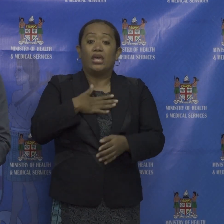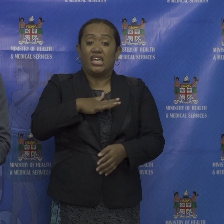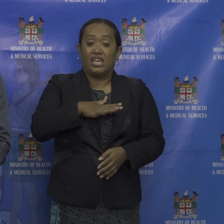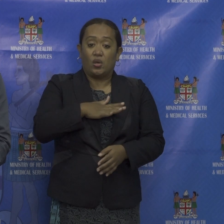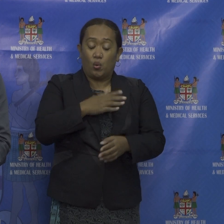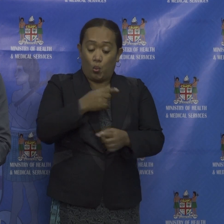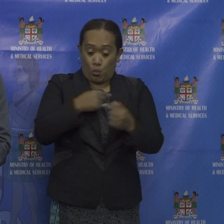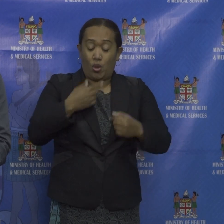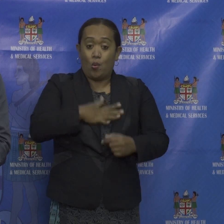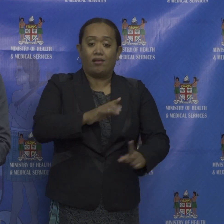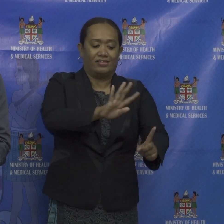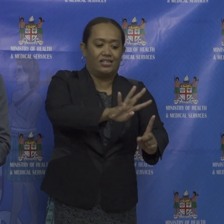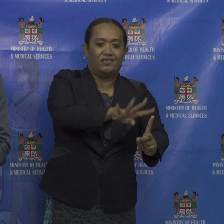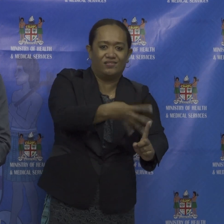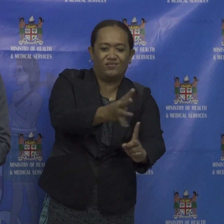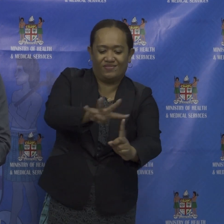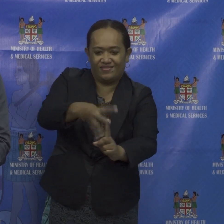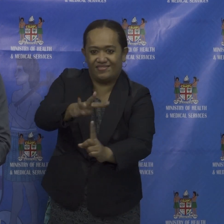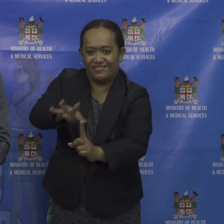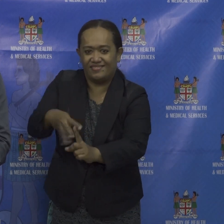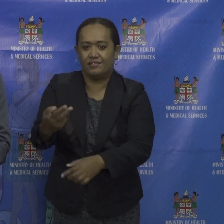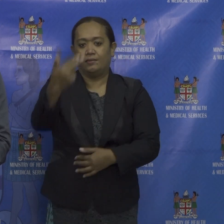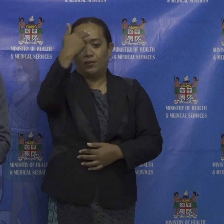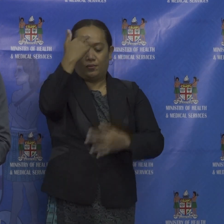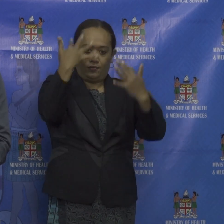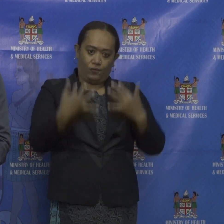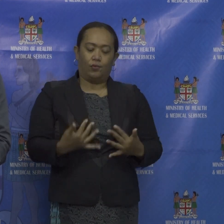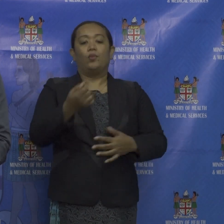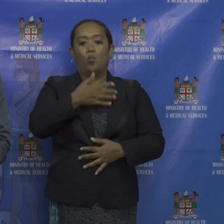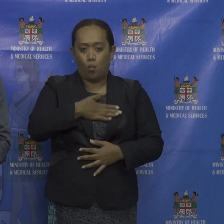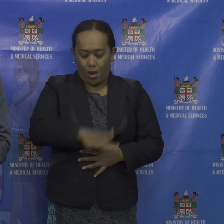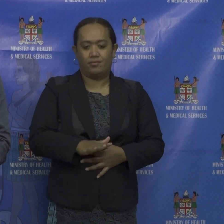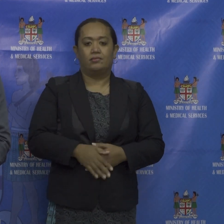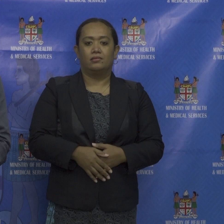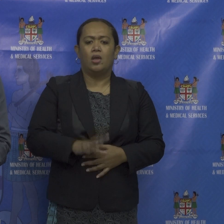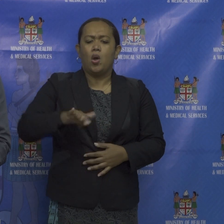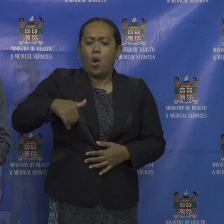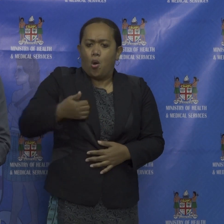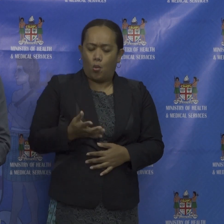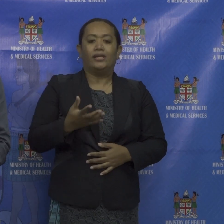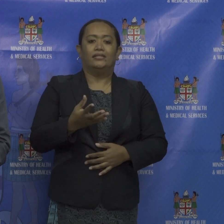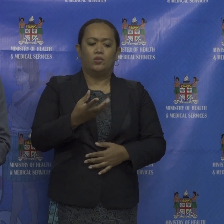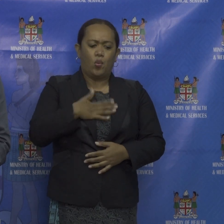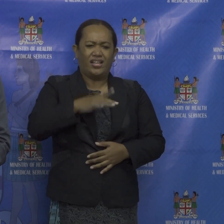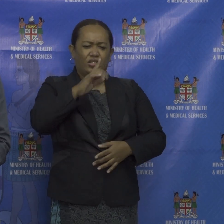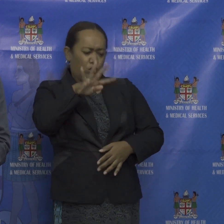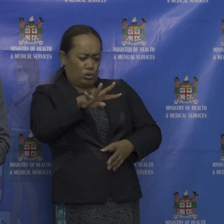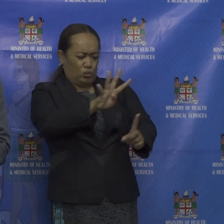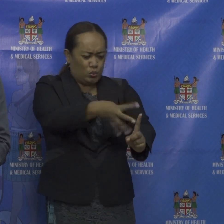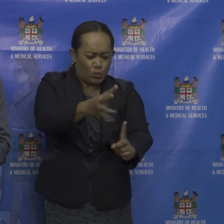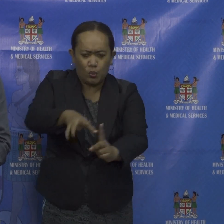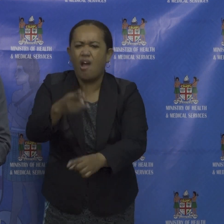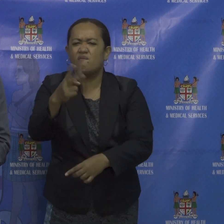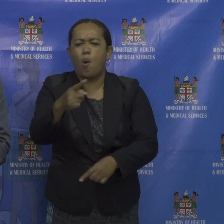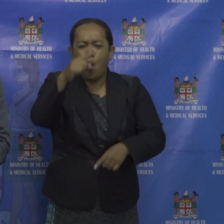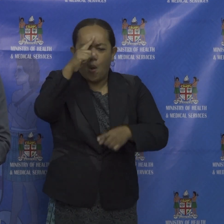and secondary contacts of existing cases. We have always screened carefully for symptomatic cases among the